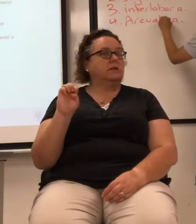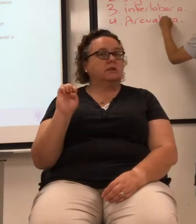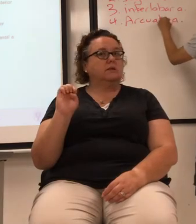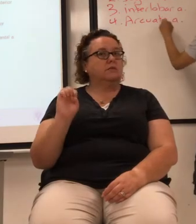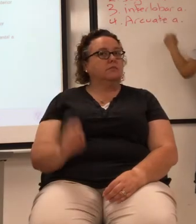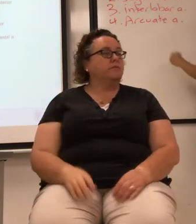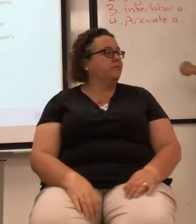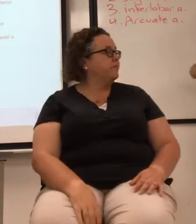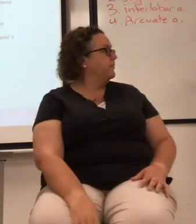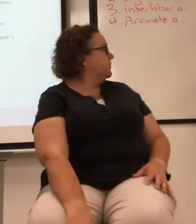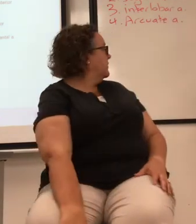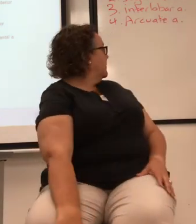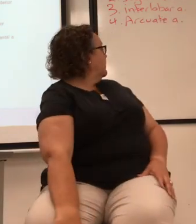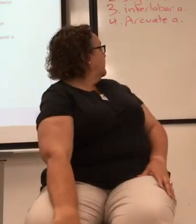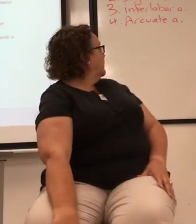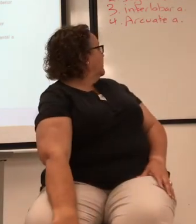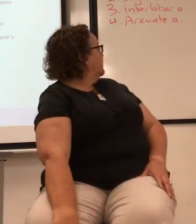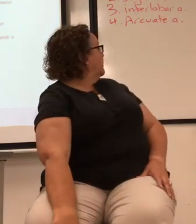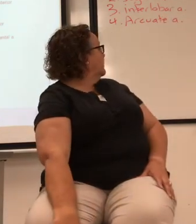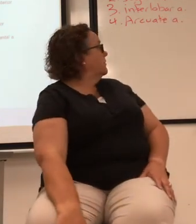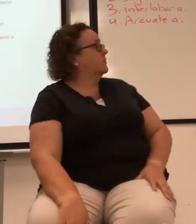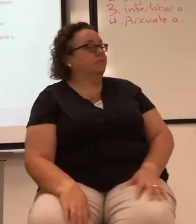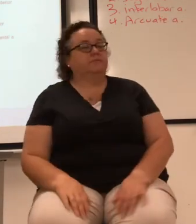Now there's a lot of figures of,